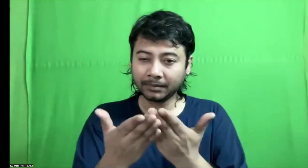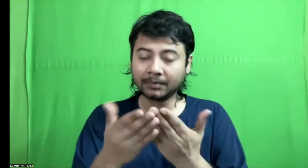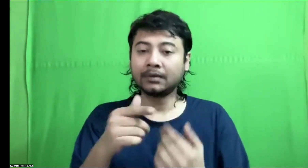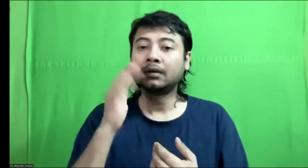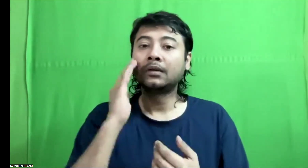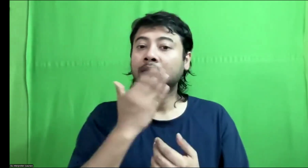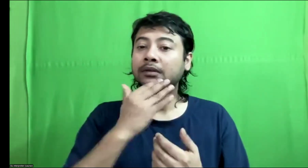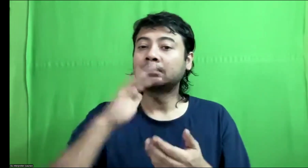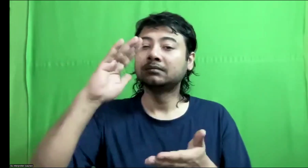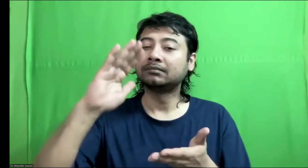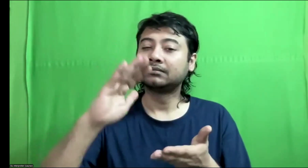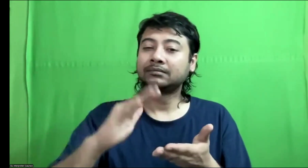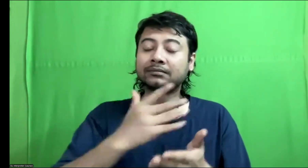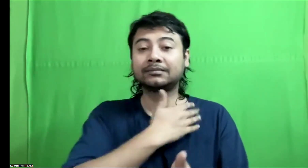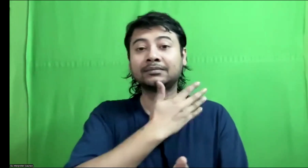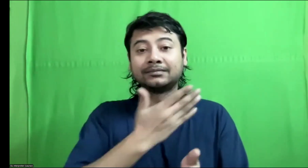Krishna